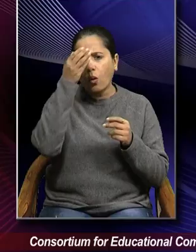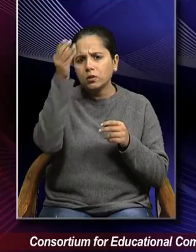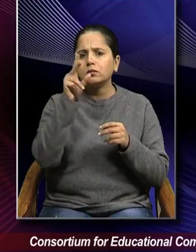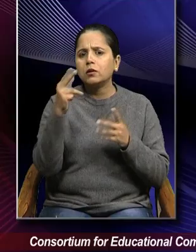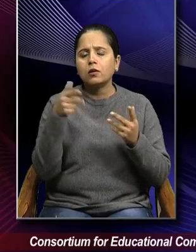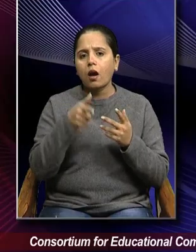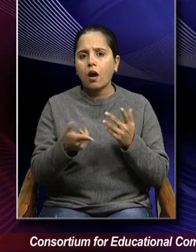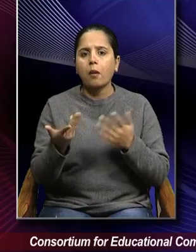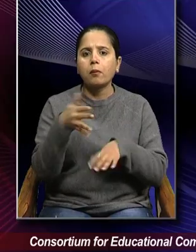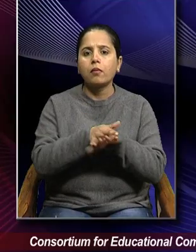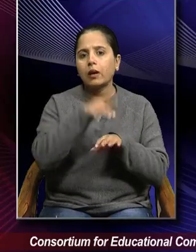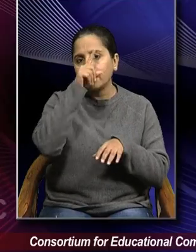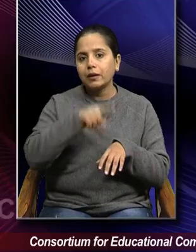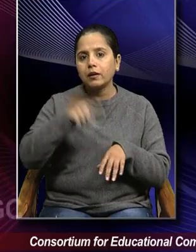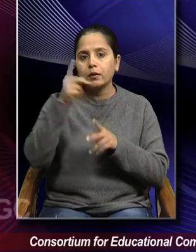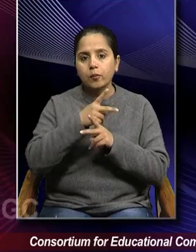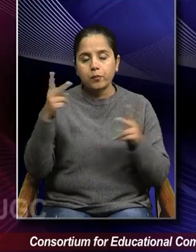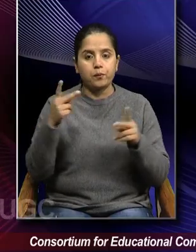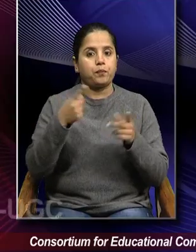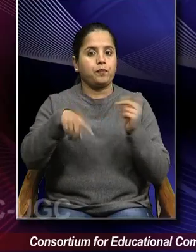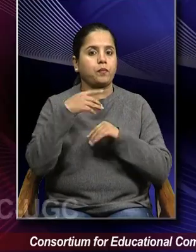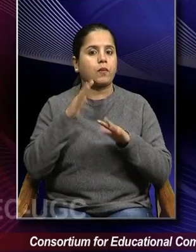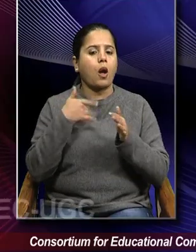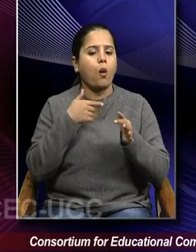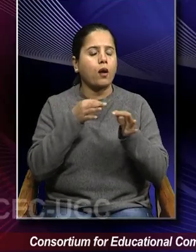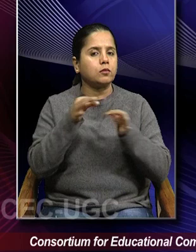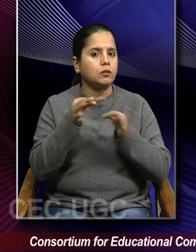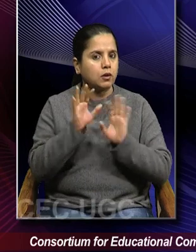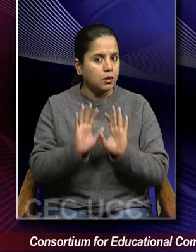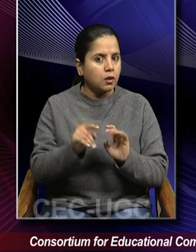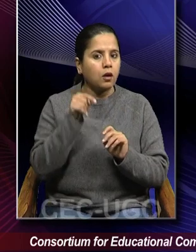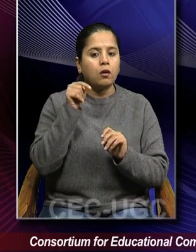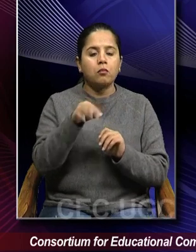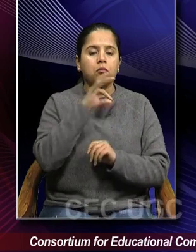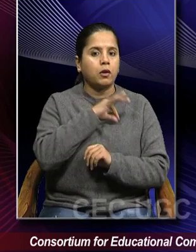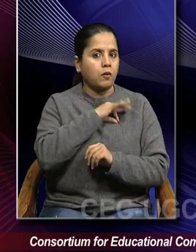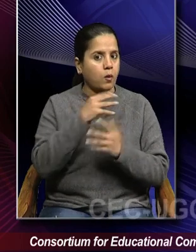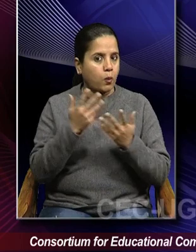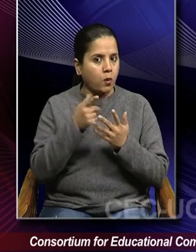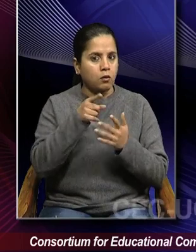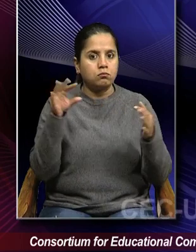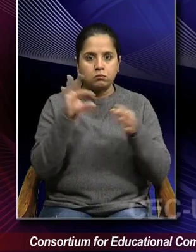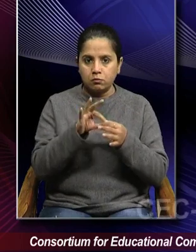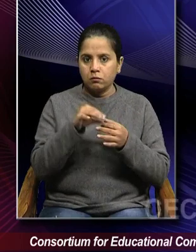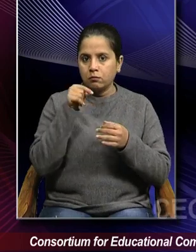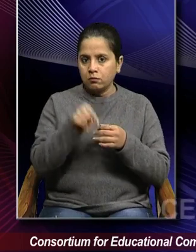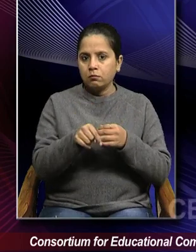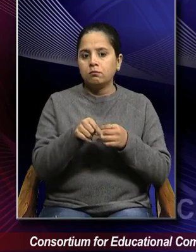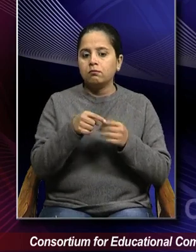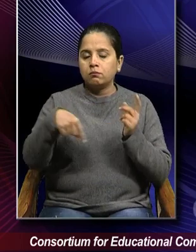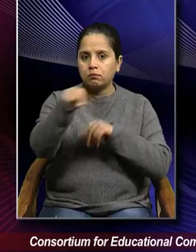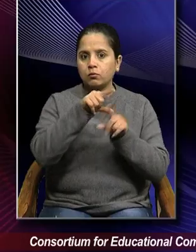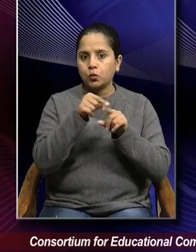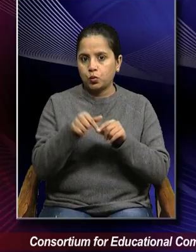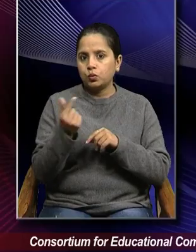been implemented in India. How do we define it, what are the benefits associated with it, the way it is implemented